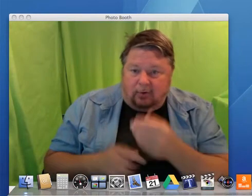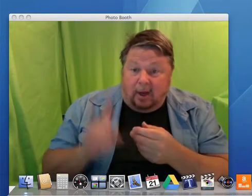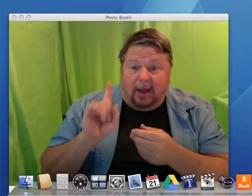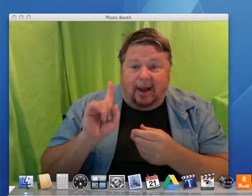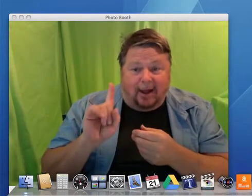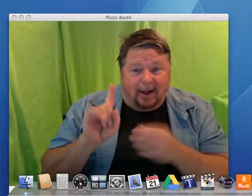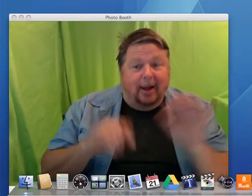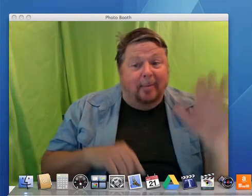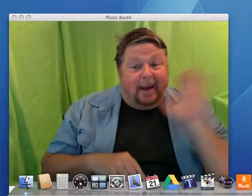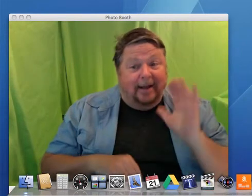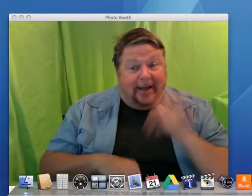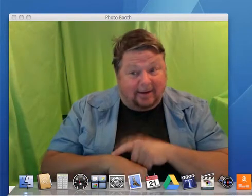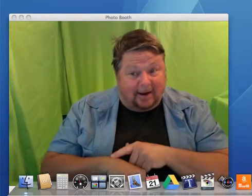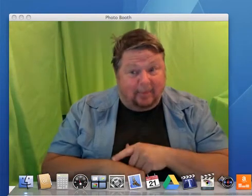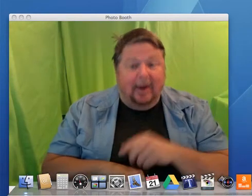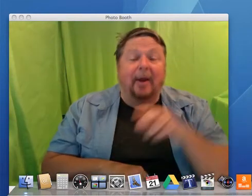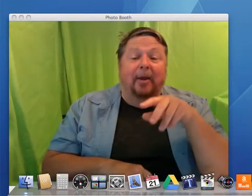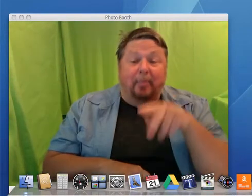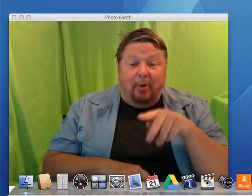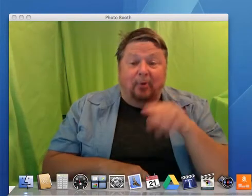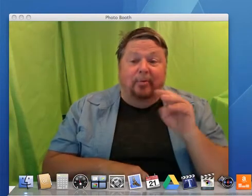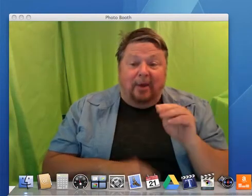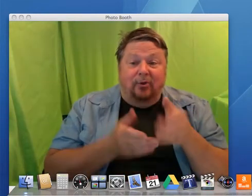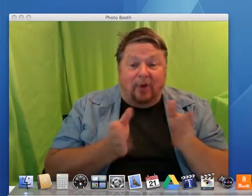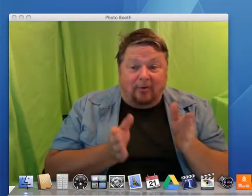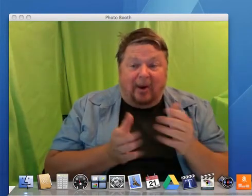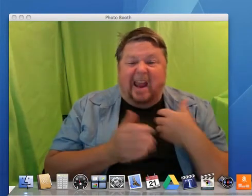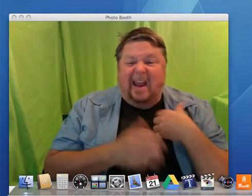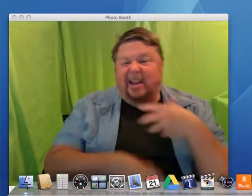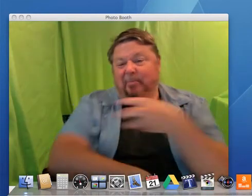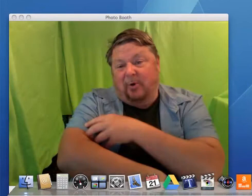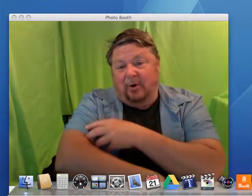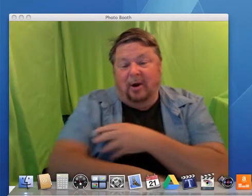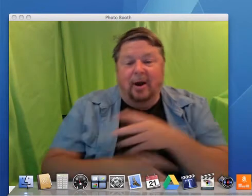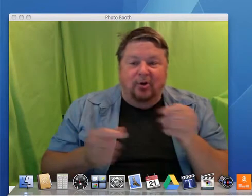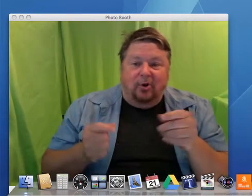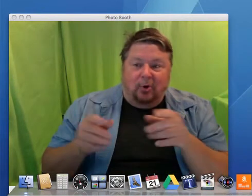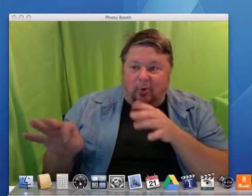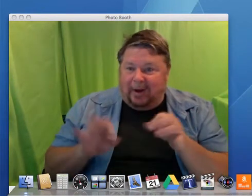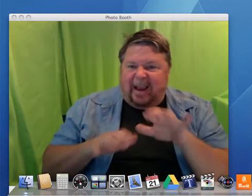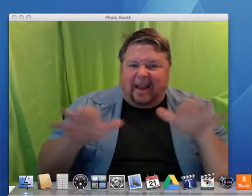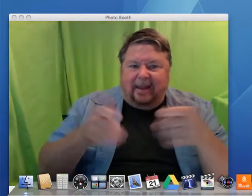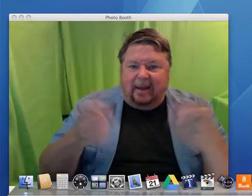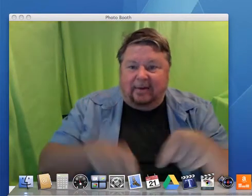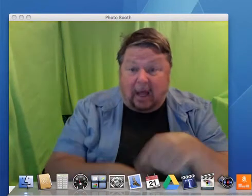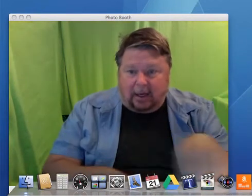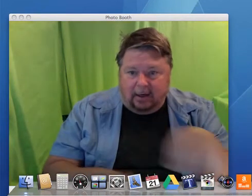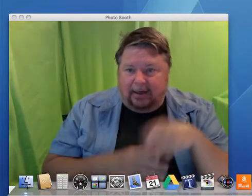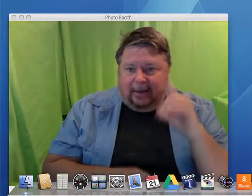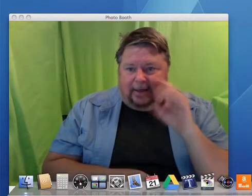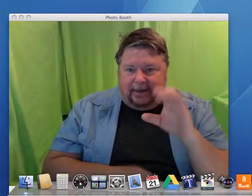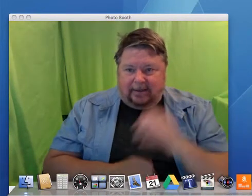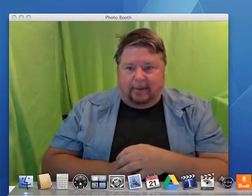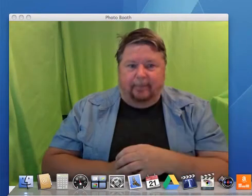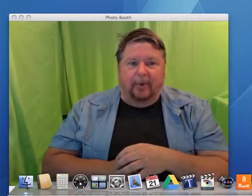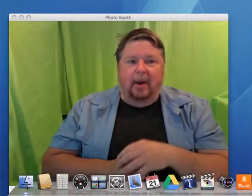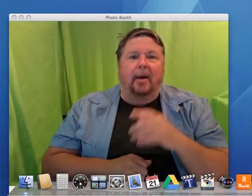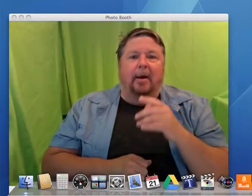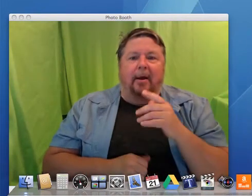cares? Back in that time, the Postmaster General had the power to get things done in